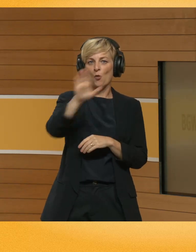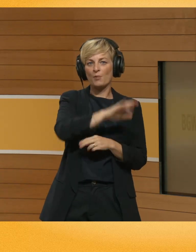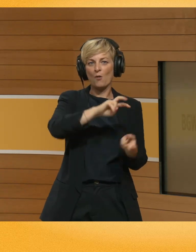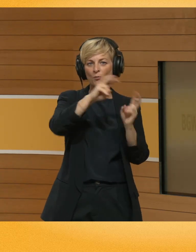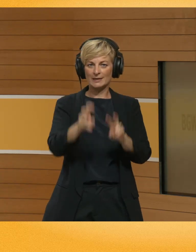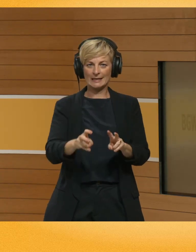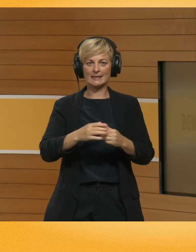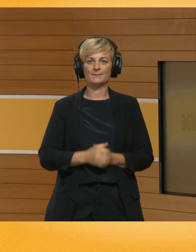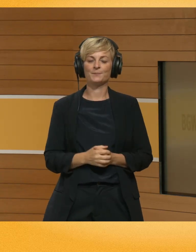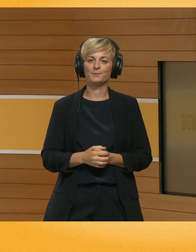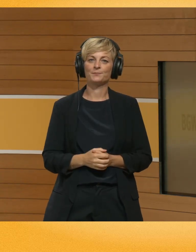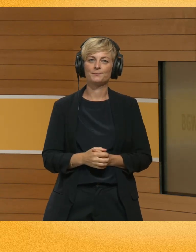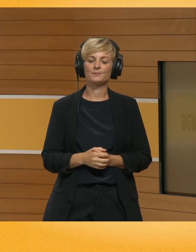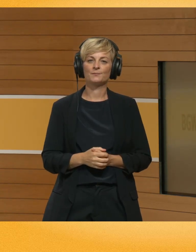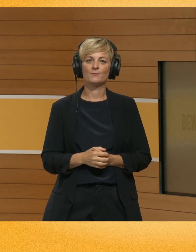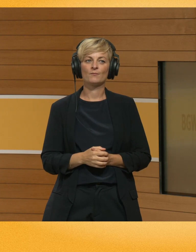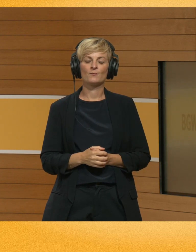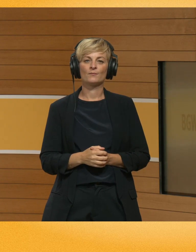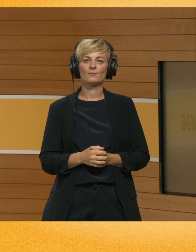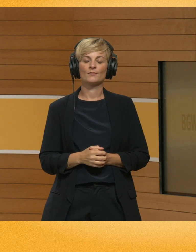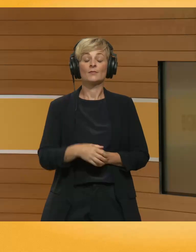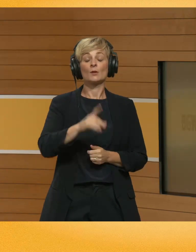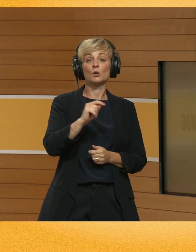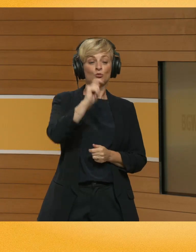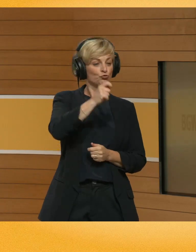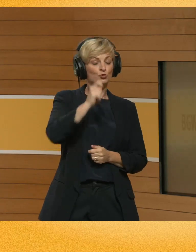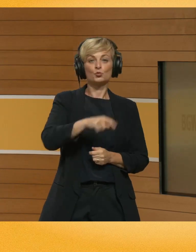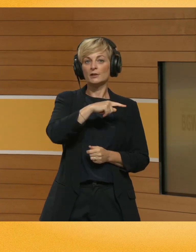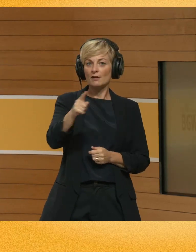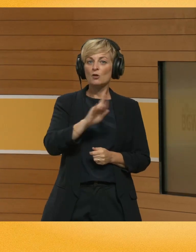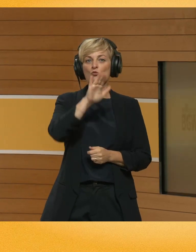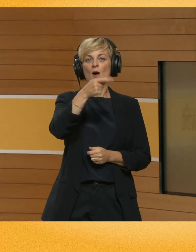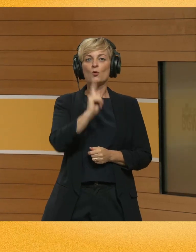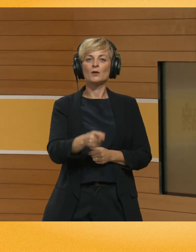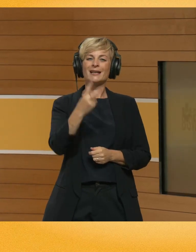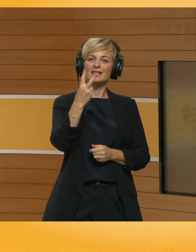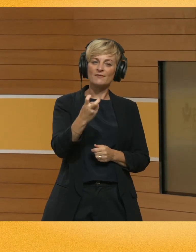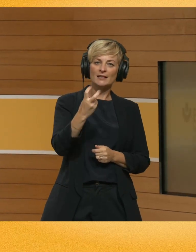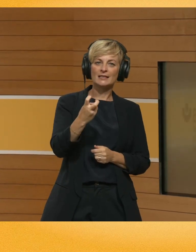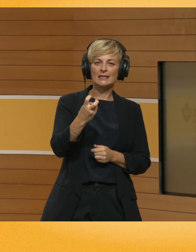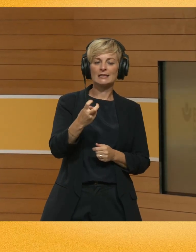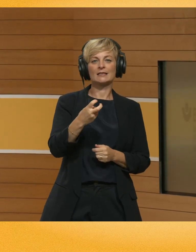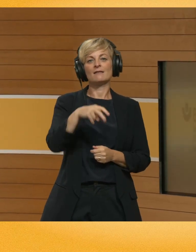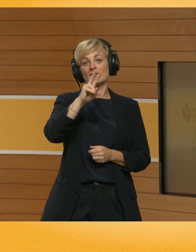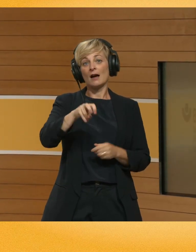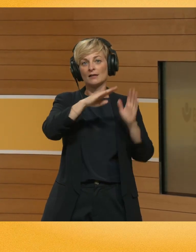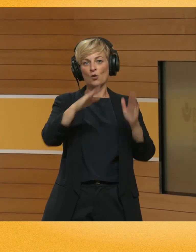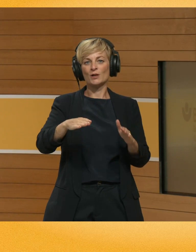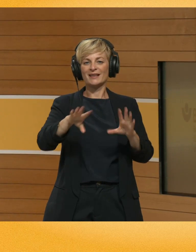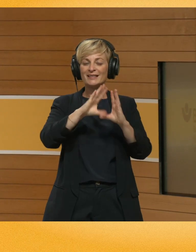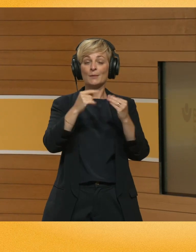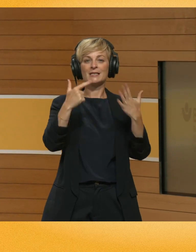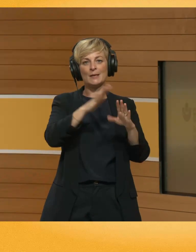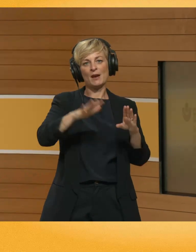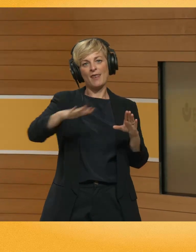the participation of over 120 hospitals in 7 countries, and to our knowledge, it's